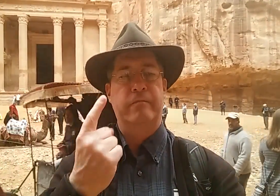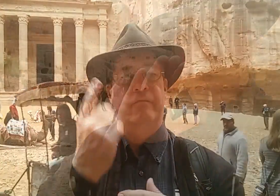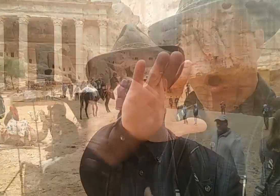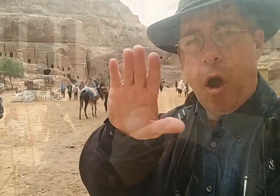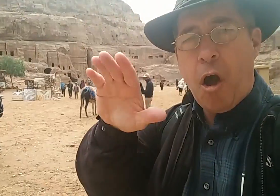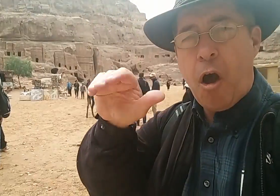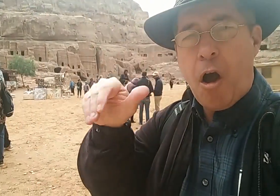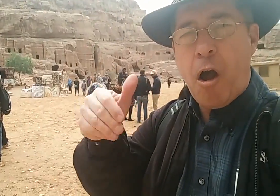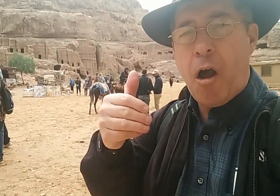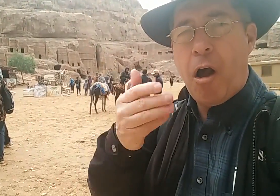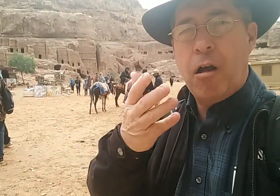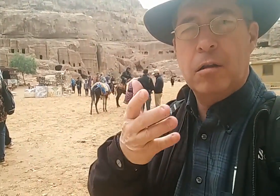facade.